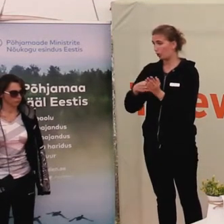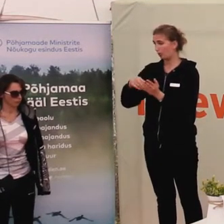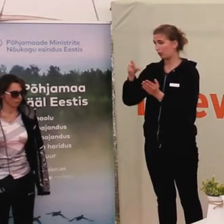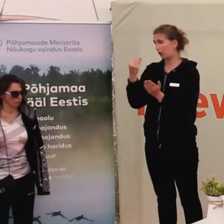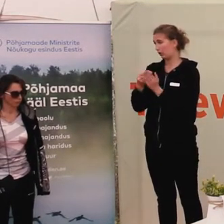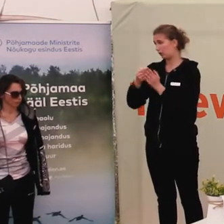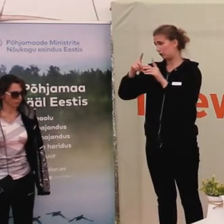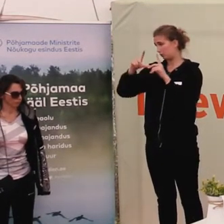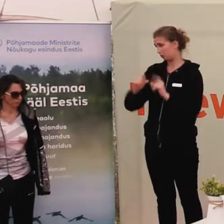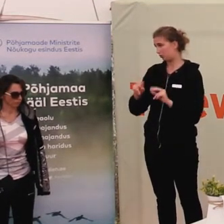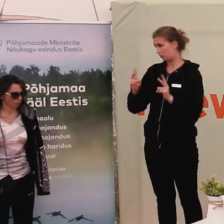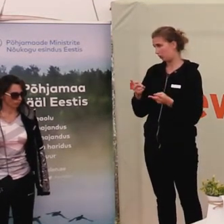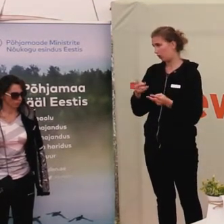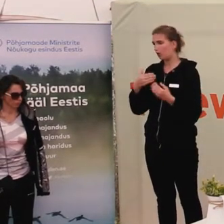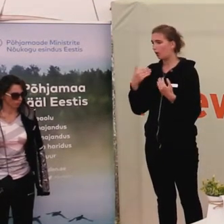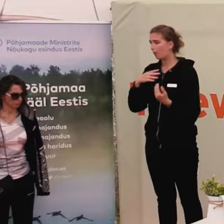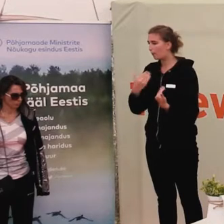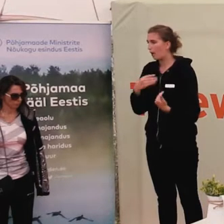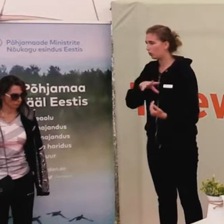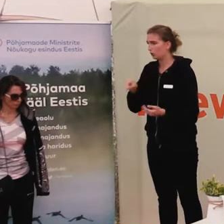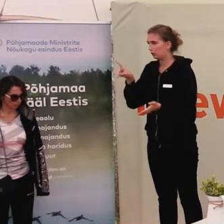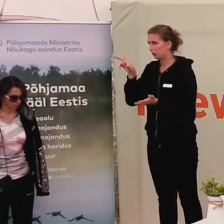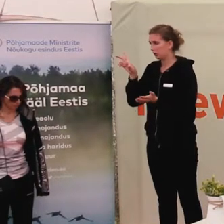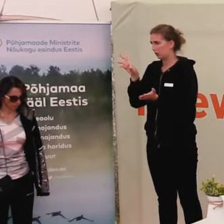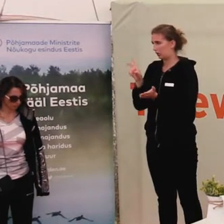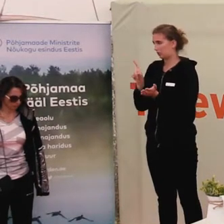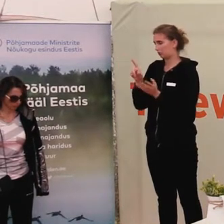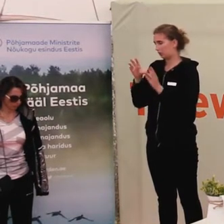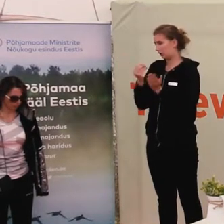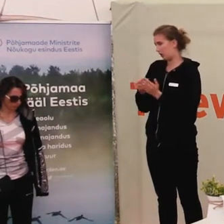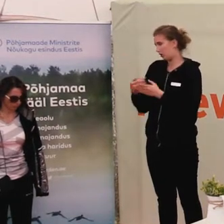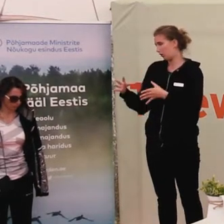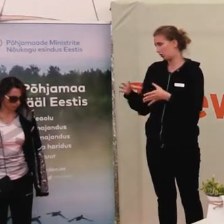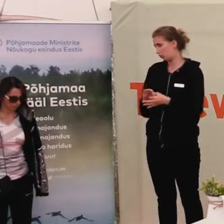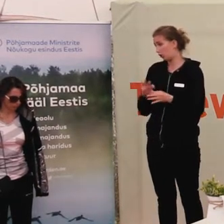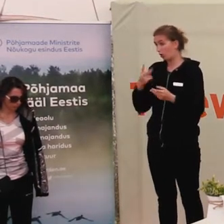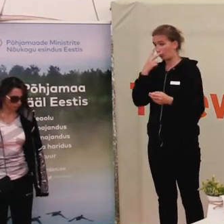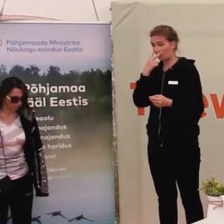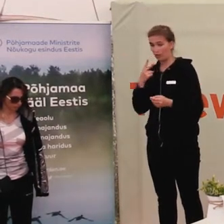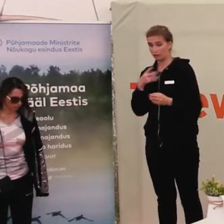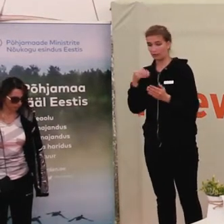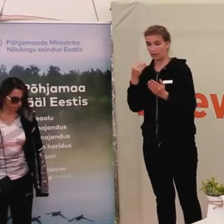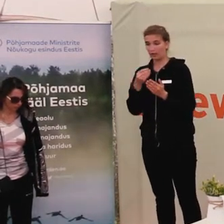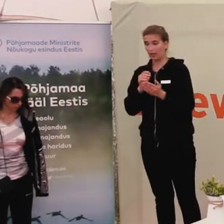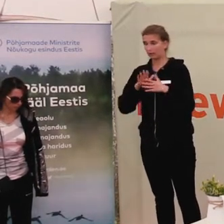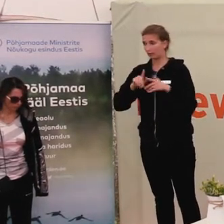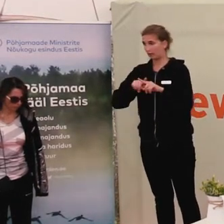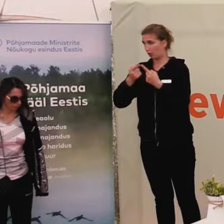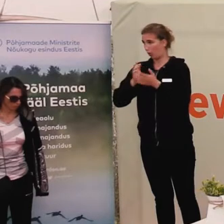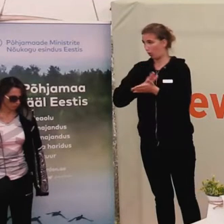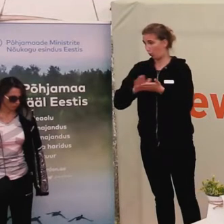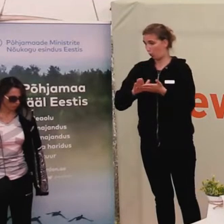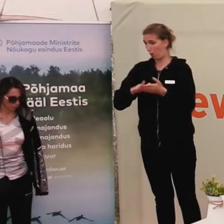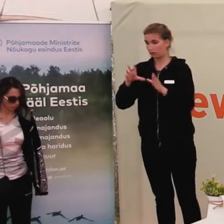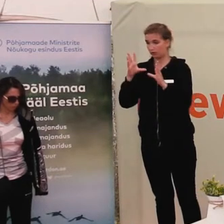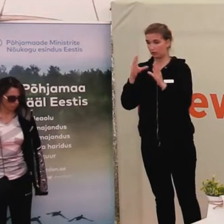everything comes down to the price of things. And if we do see falling prices of clean technologies,